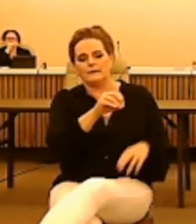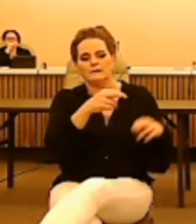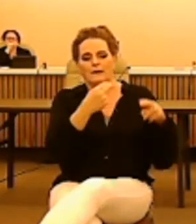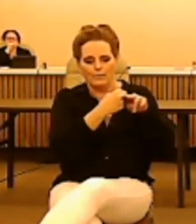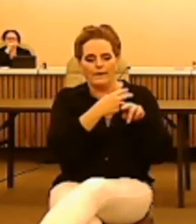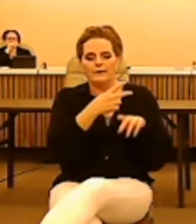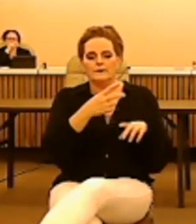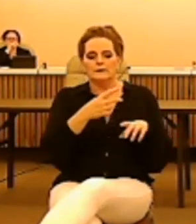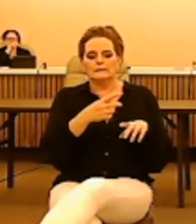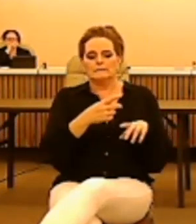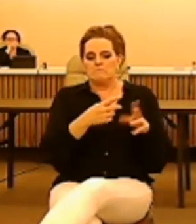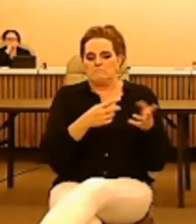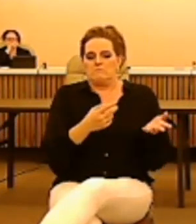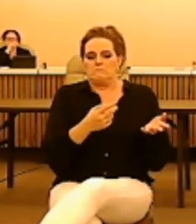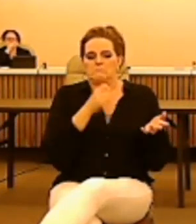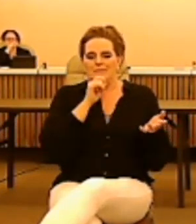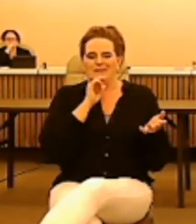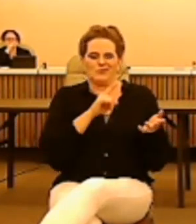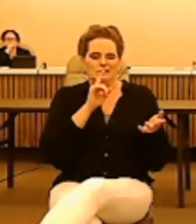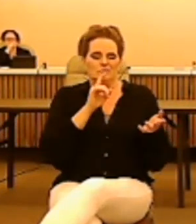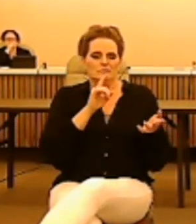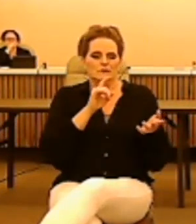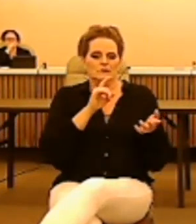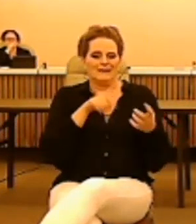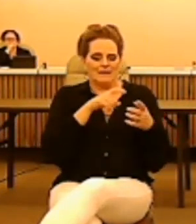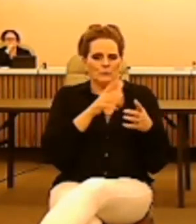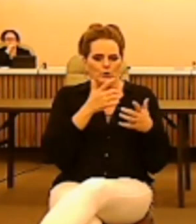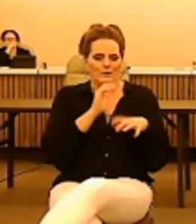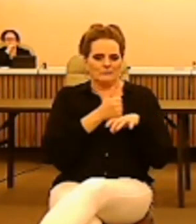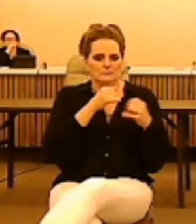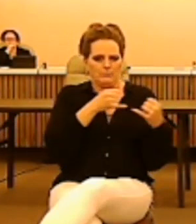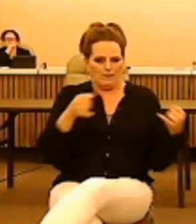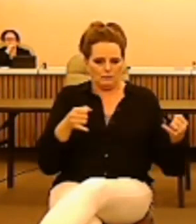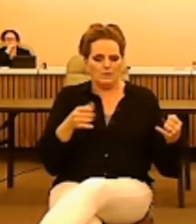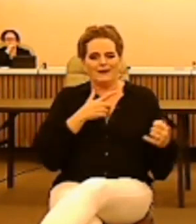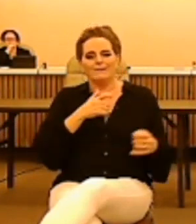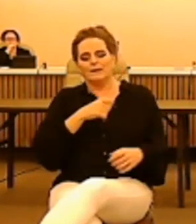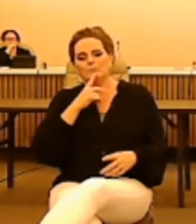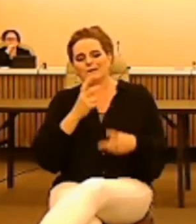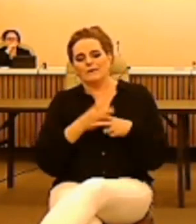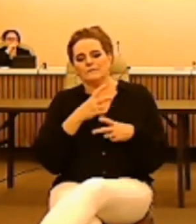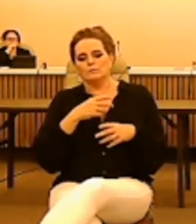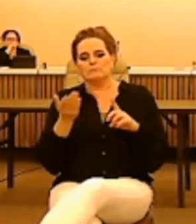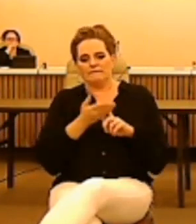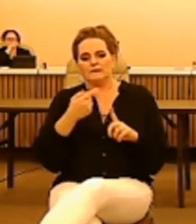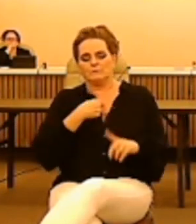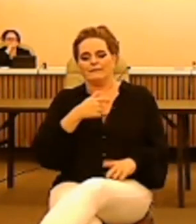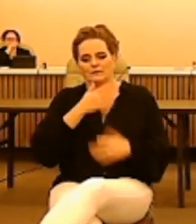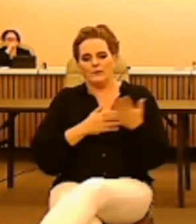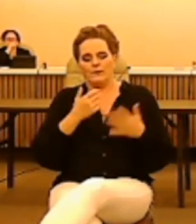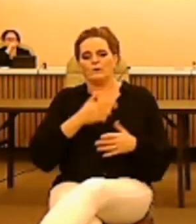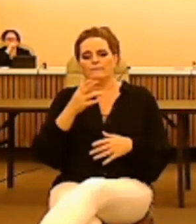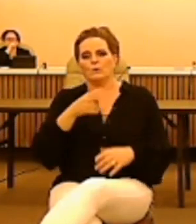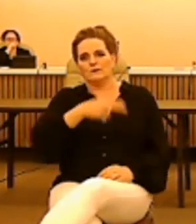being, I don't know exactly where you're going to draw the boundaries, but I think you would be hard pressed to convince me that that's part of the historic